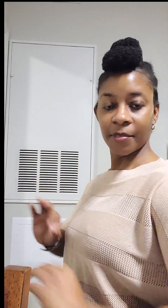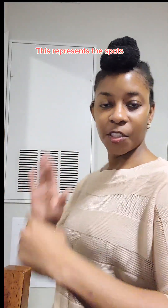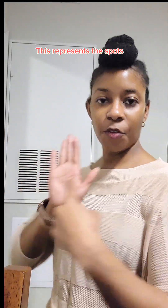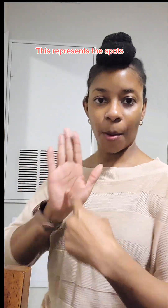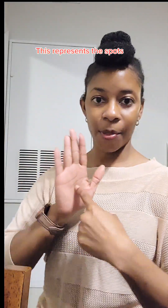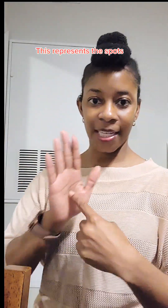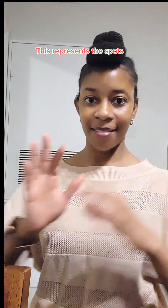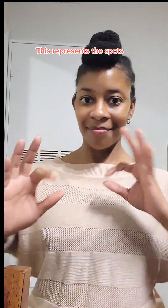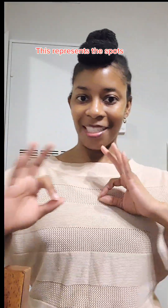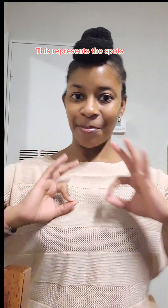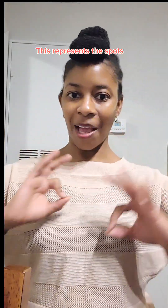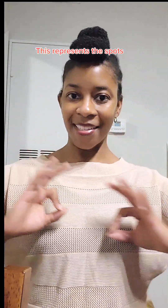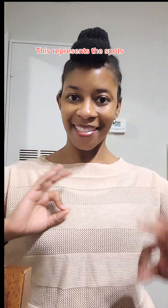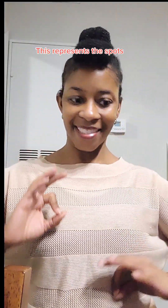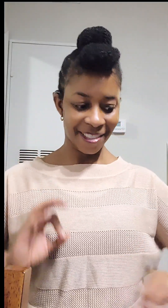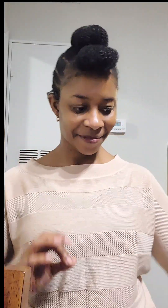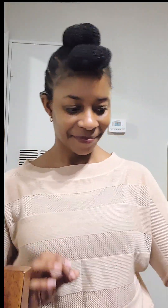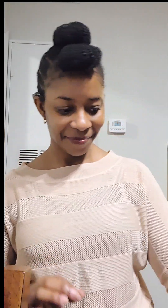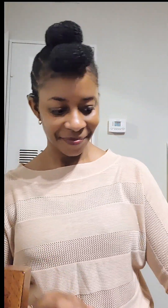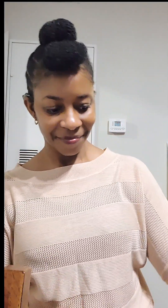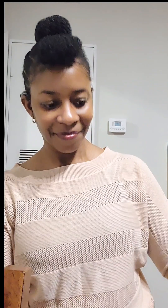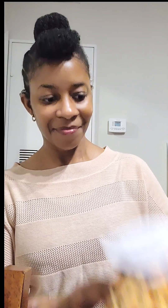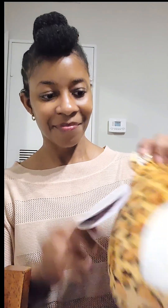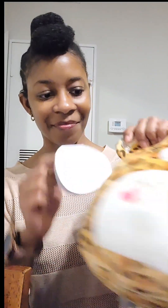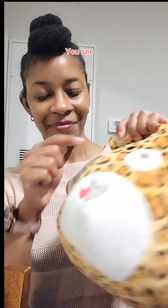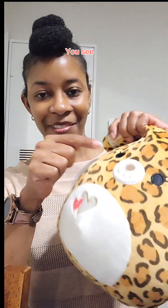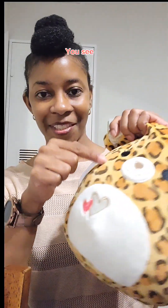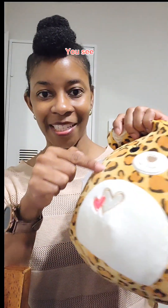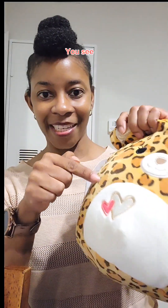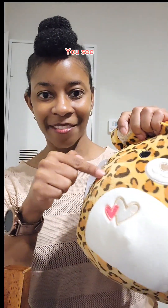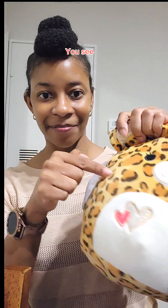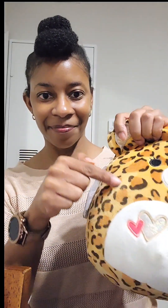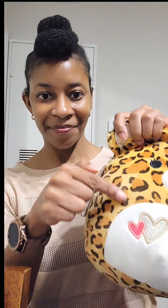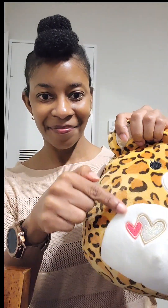to represent the spots. You see.